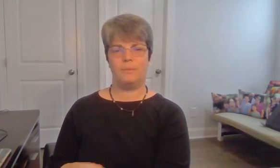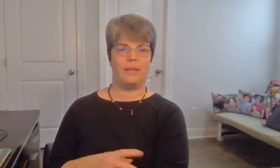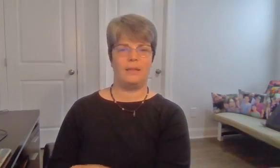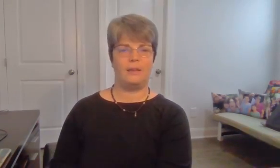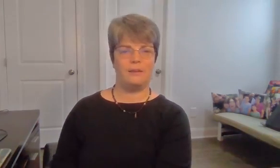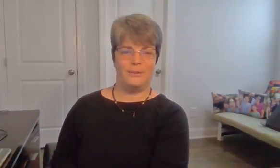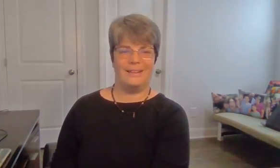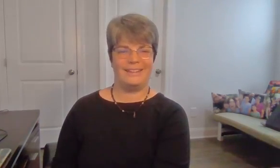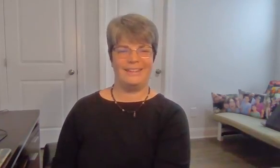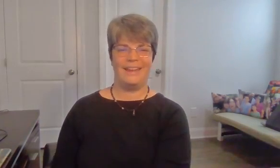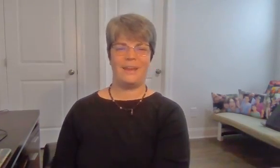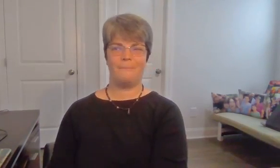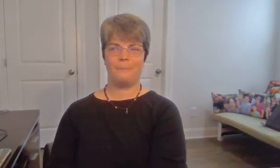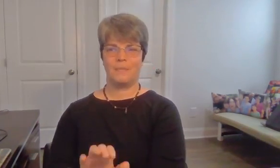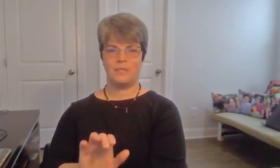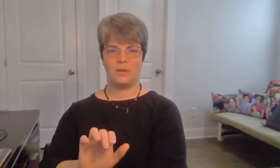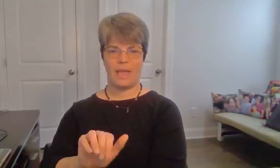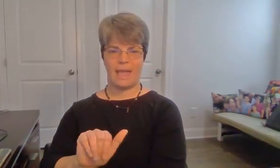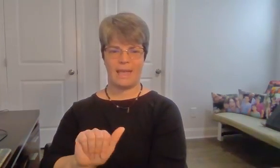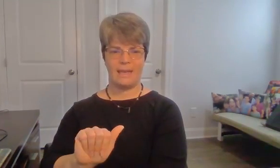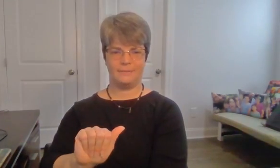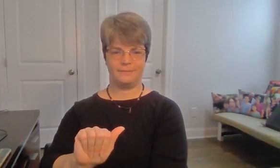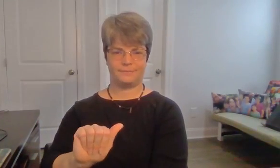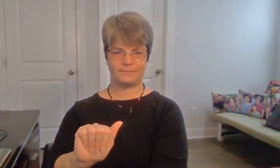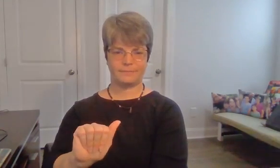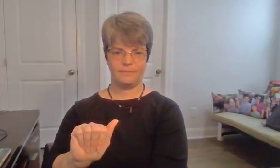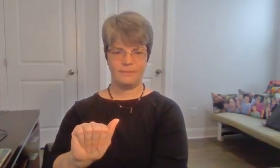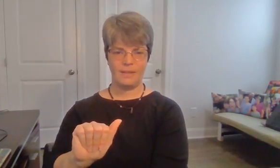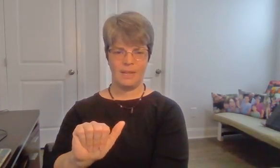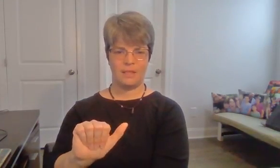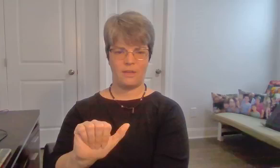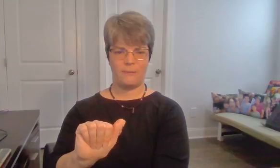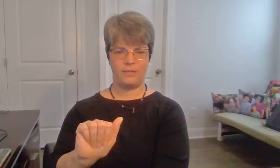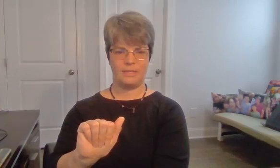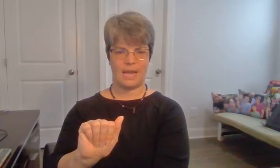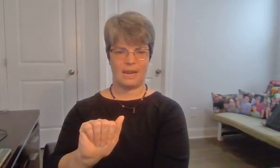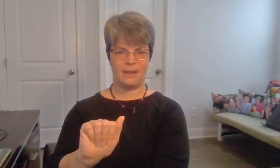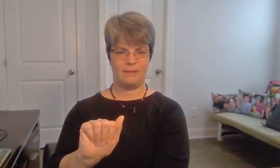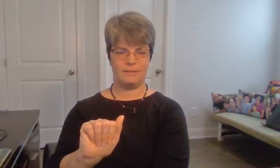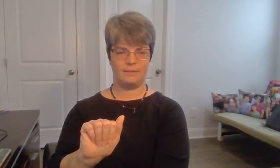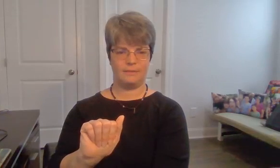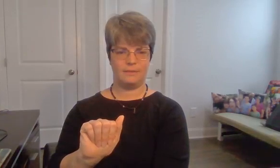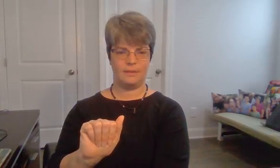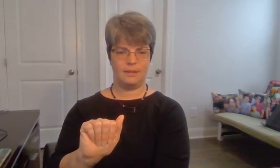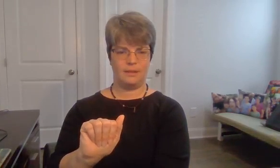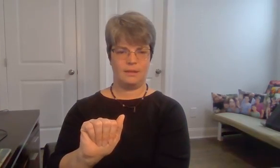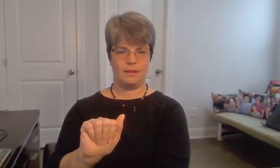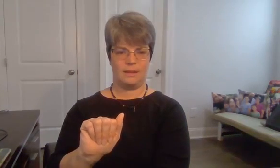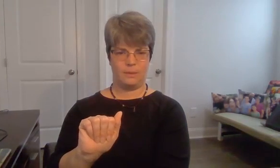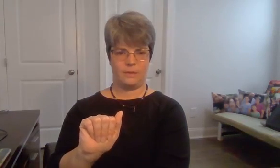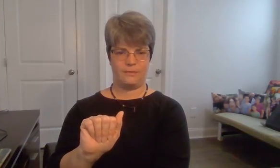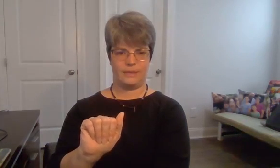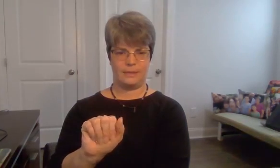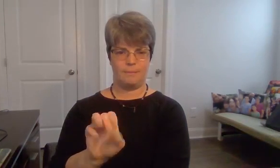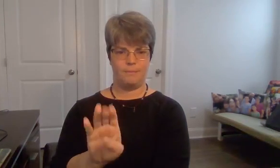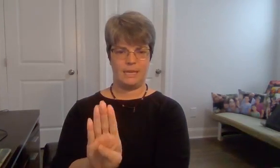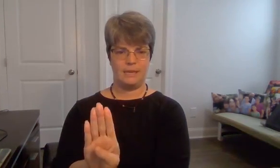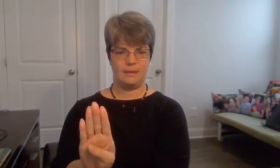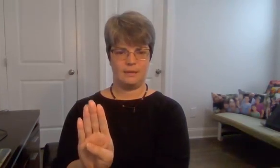it later if you want. Okay, so A is the thumb on the side with this. B is